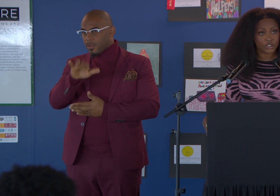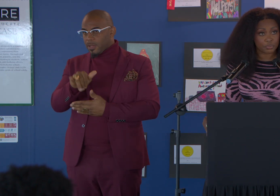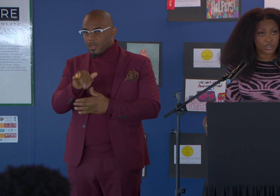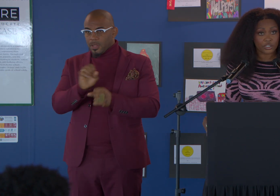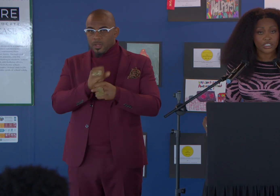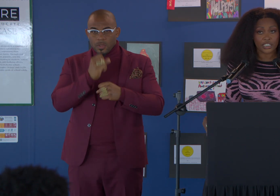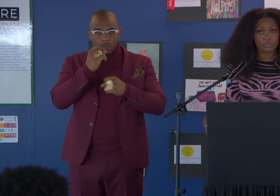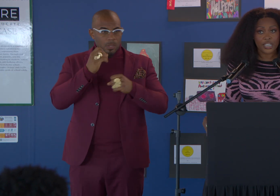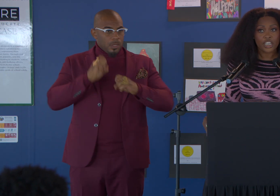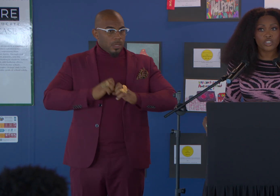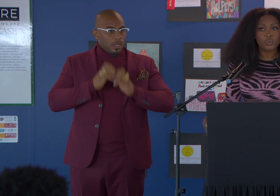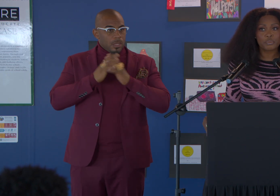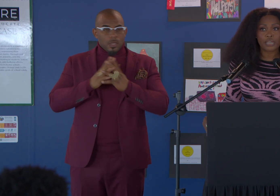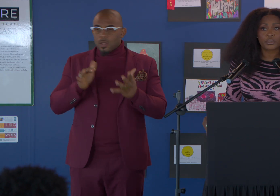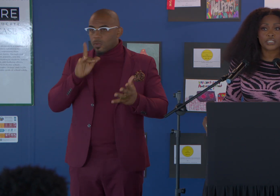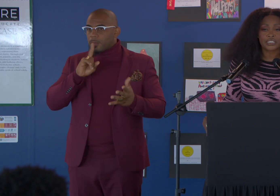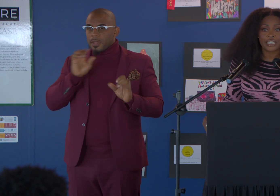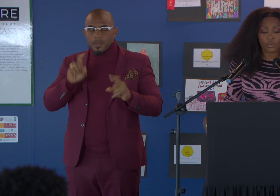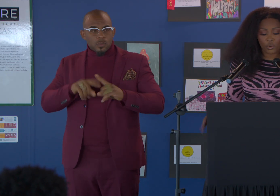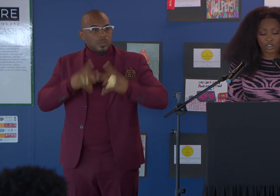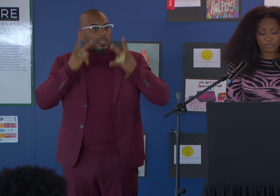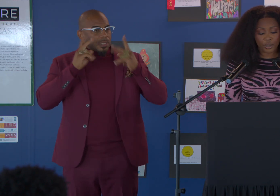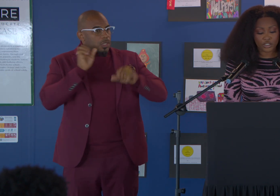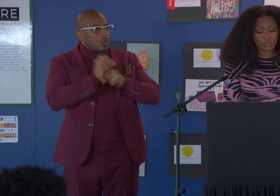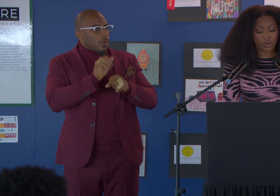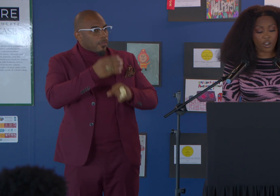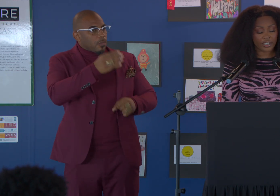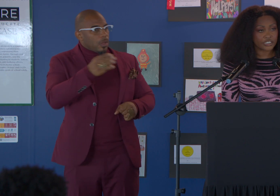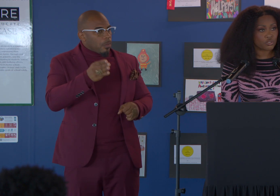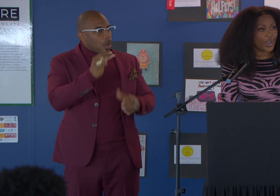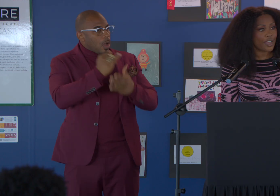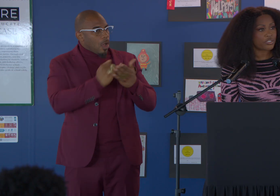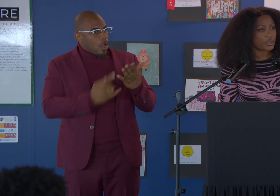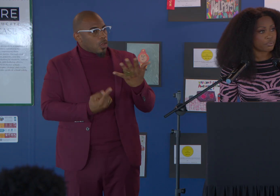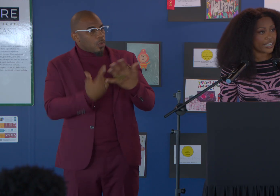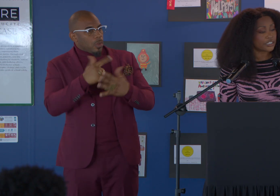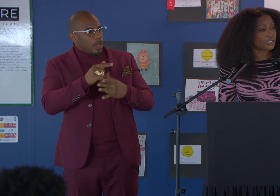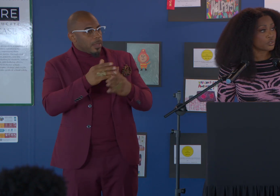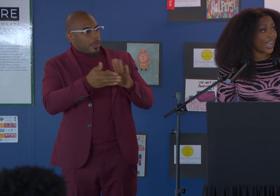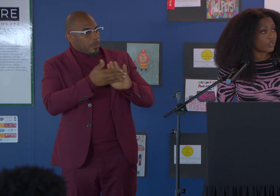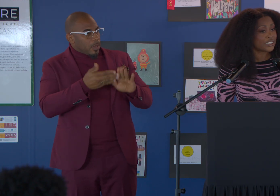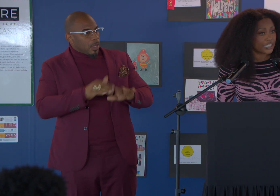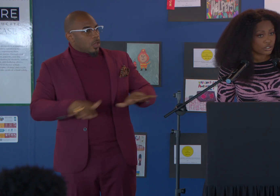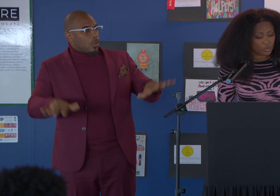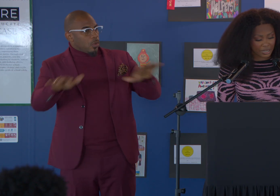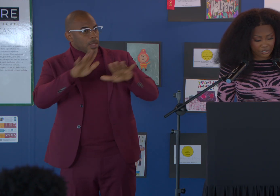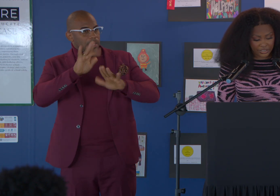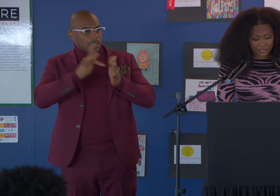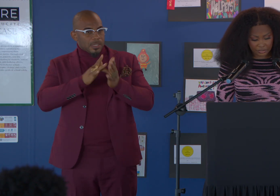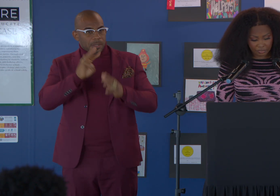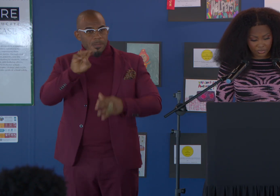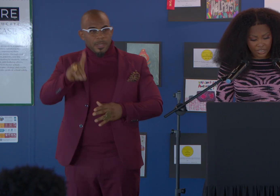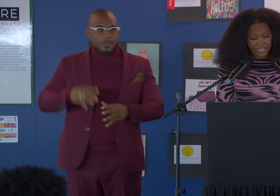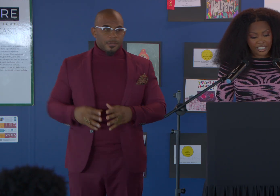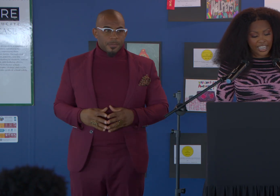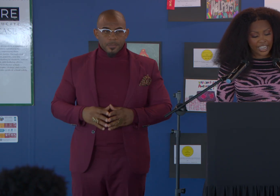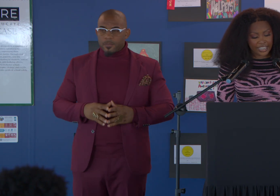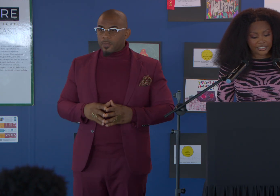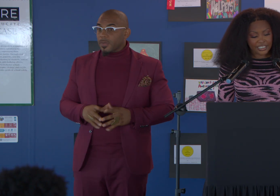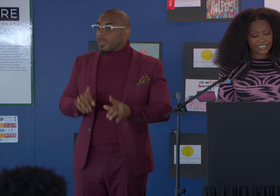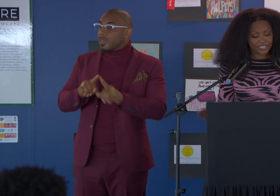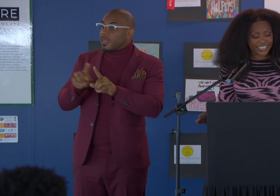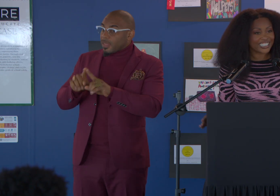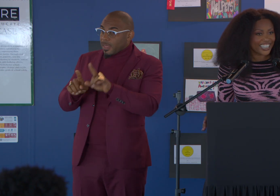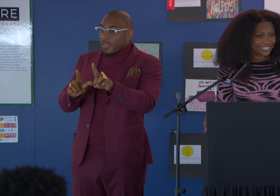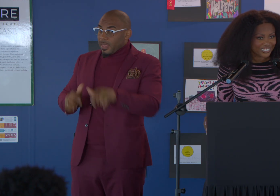creative entrepreneurship. You will be able to see the work of Baltimore artists throughout their branches throughout Central Maryland.